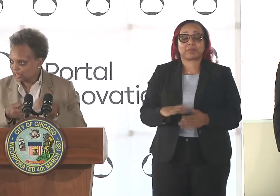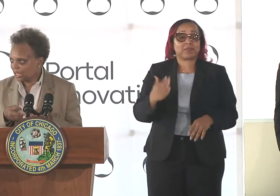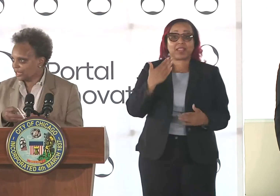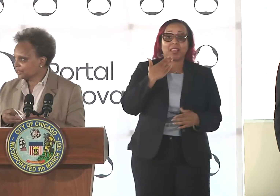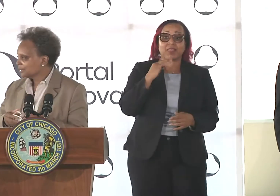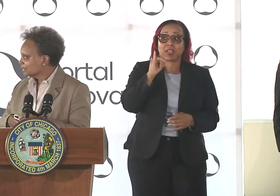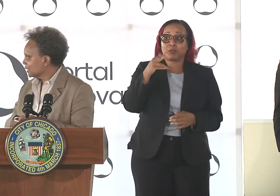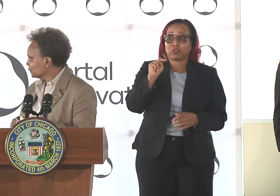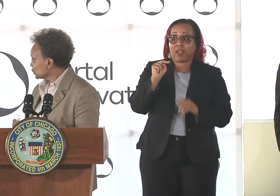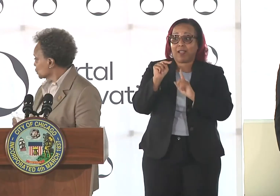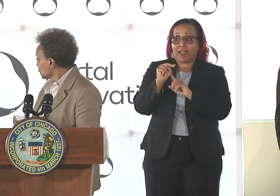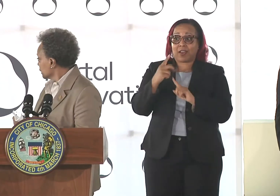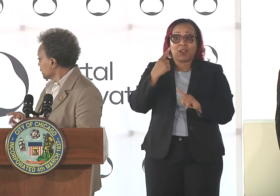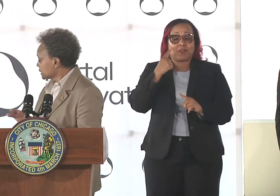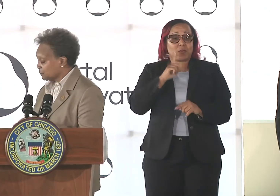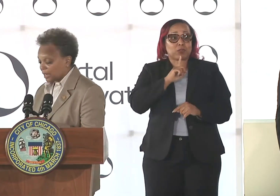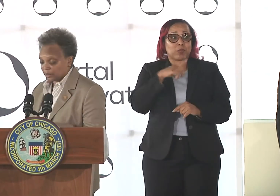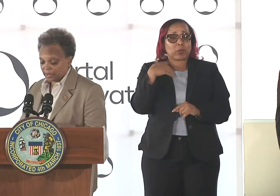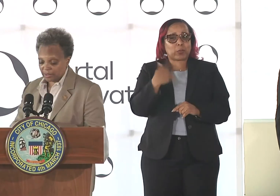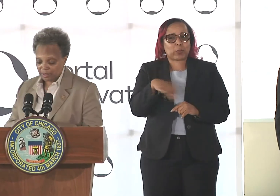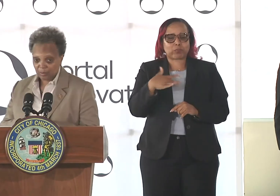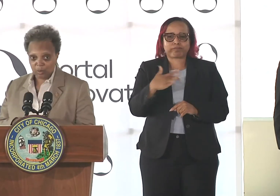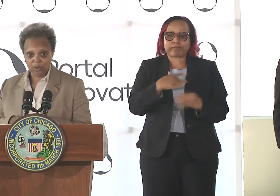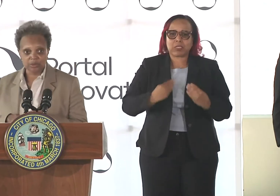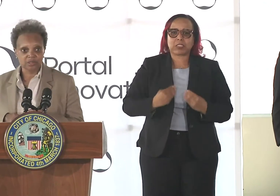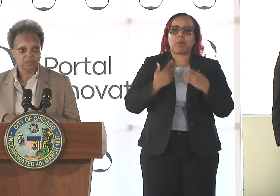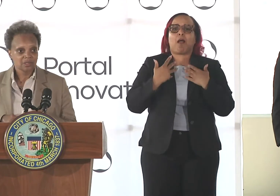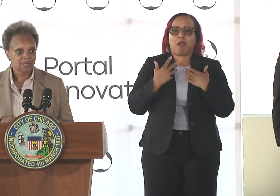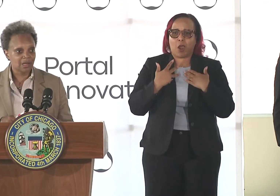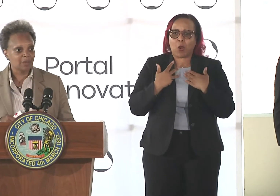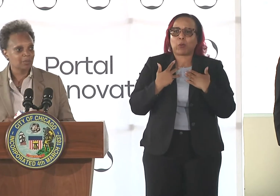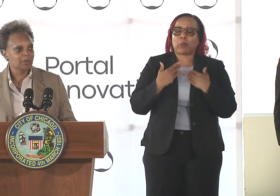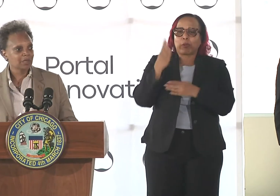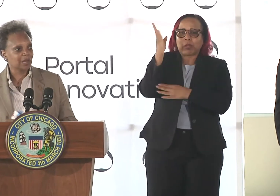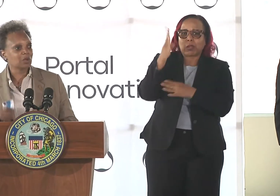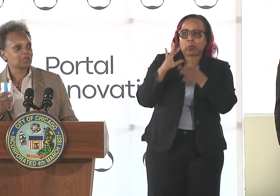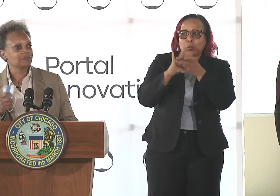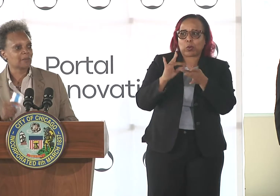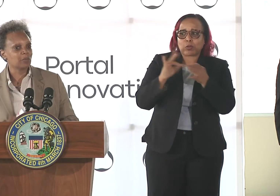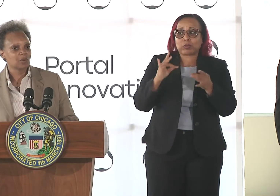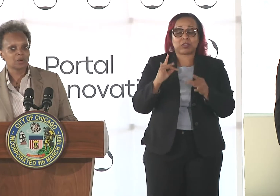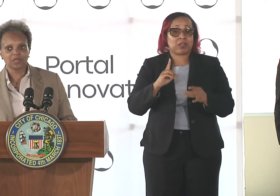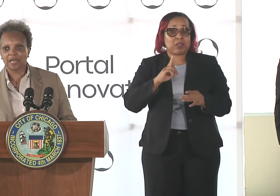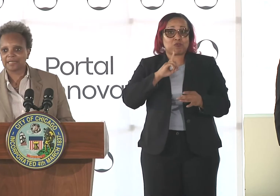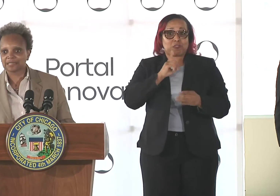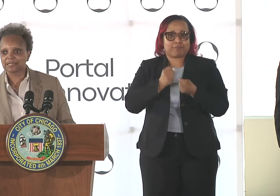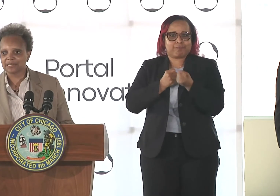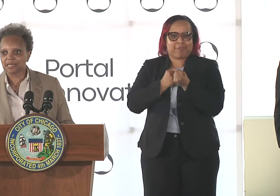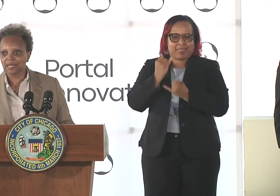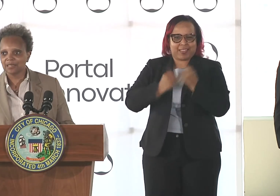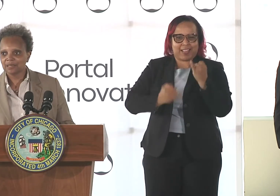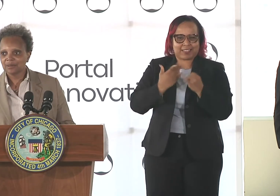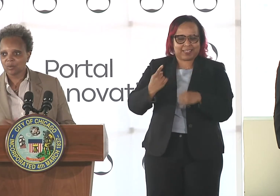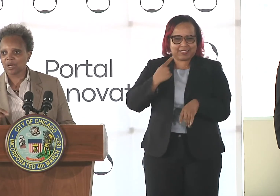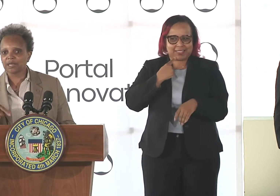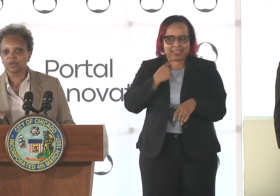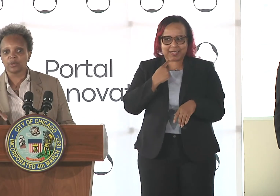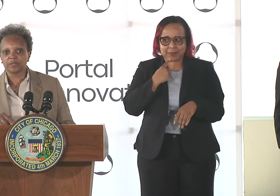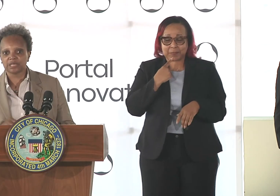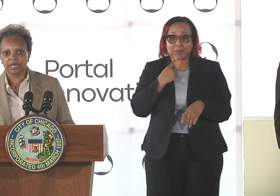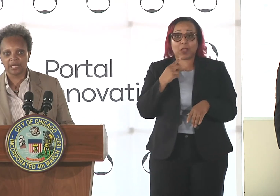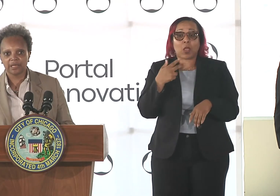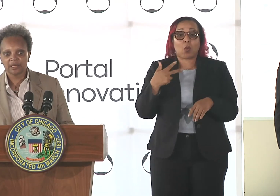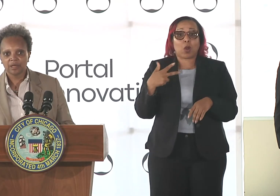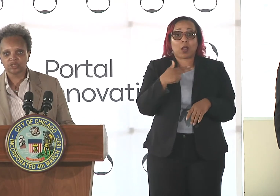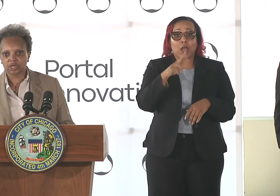Thank you, John, for those really inspiring words. And I want to lift up one of the last things he said. We're cutting the